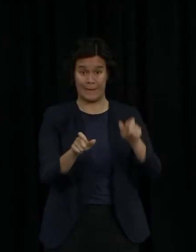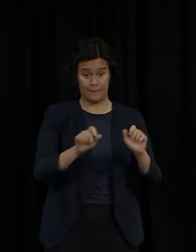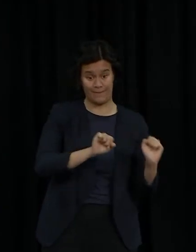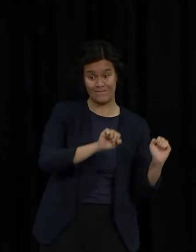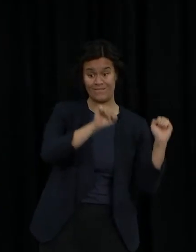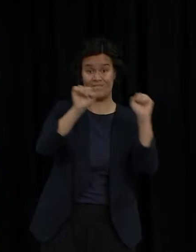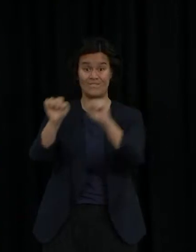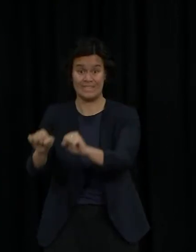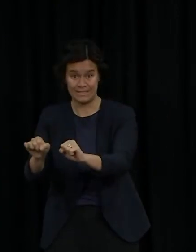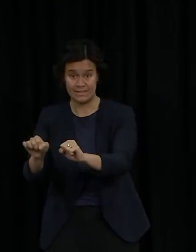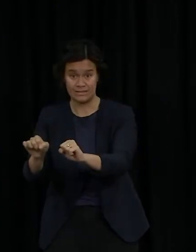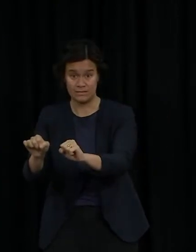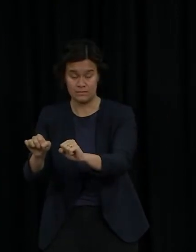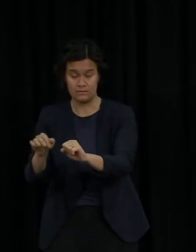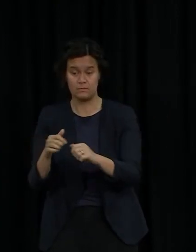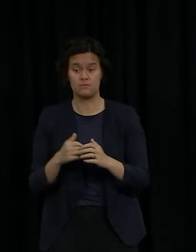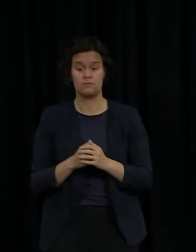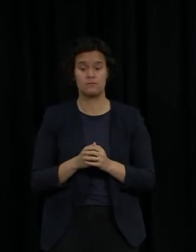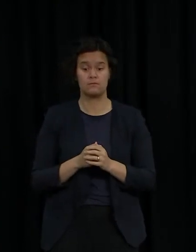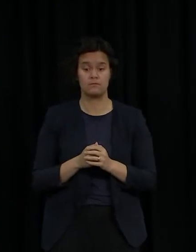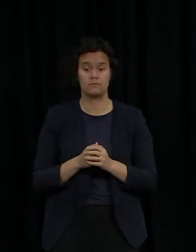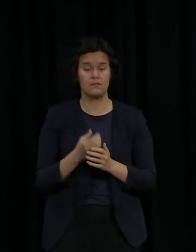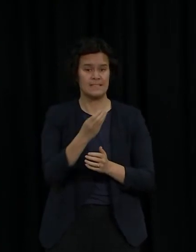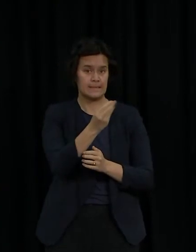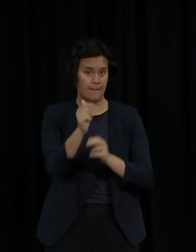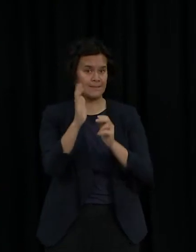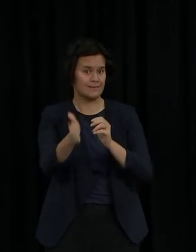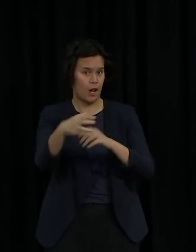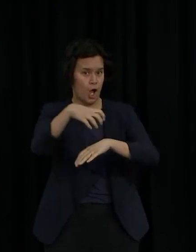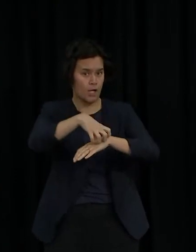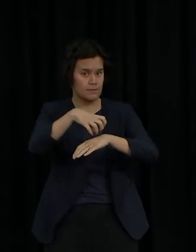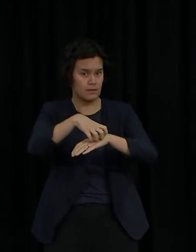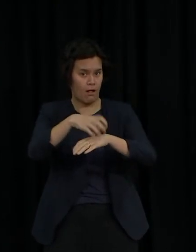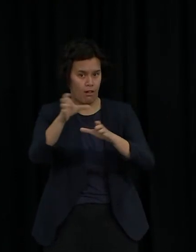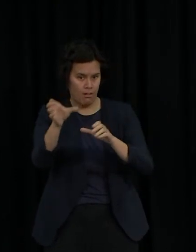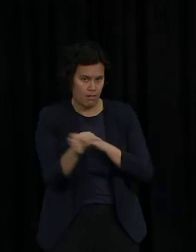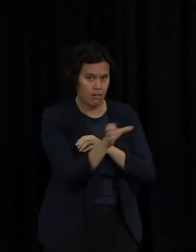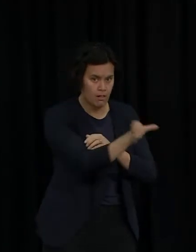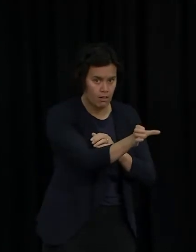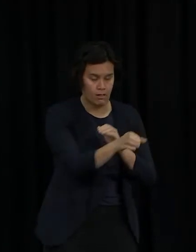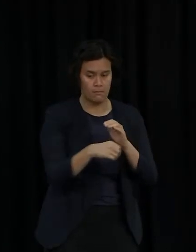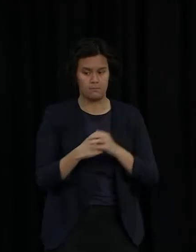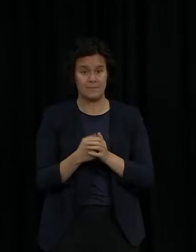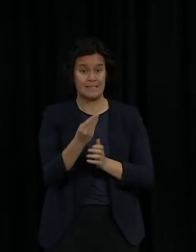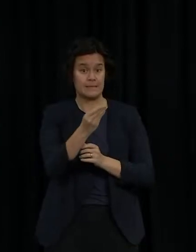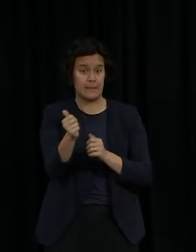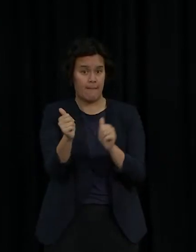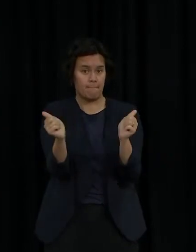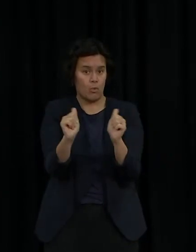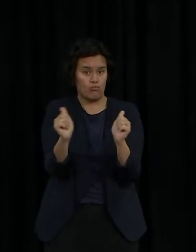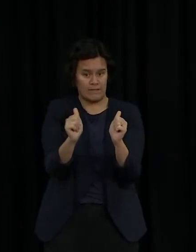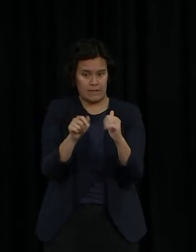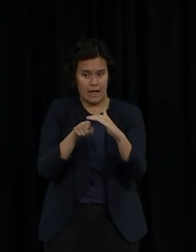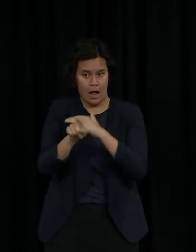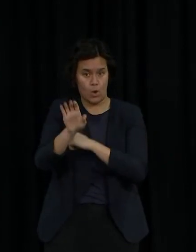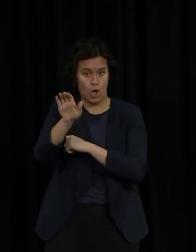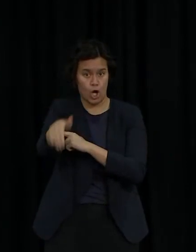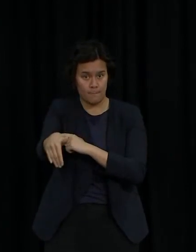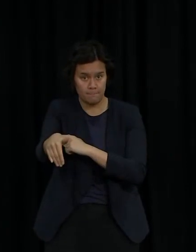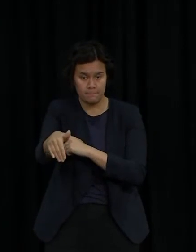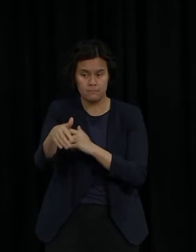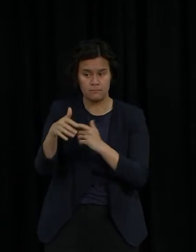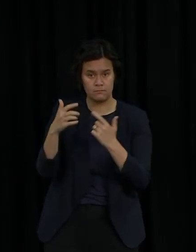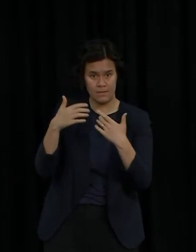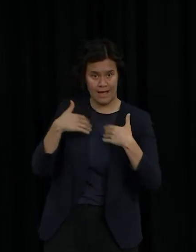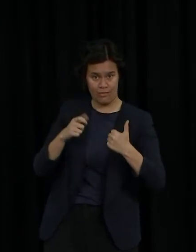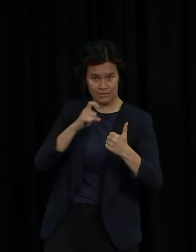events, a further 6 have now been discharged. They are being followed up by public health along with the other 32 outpatients